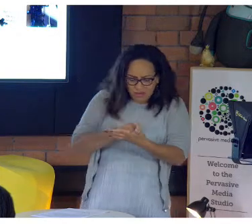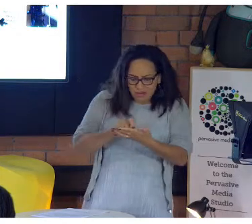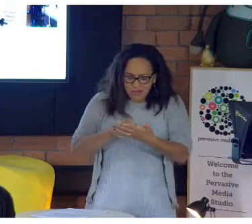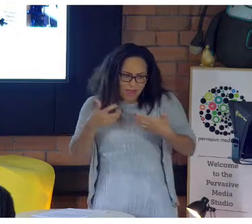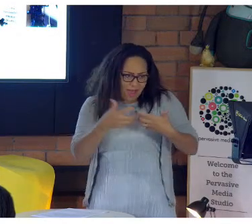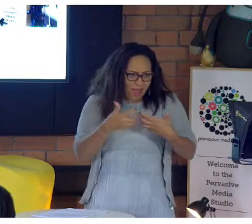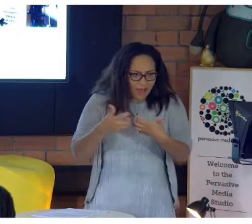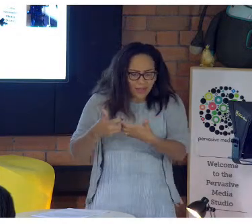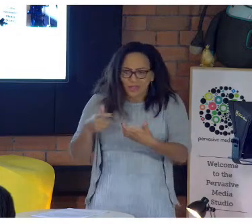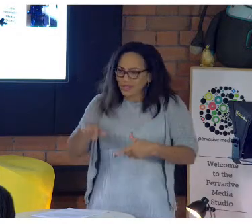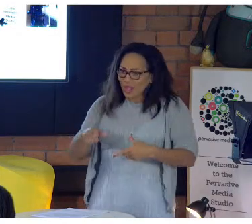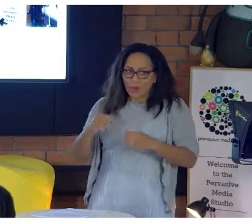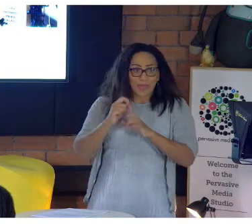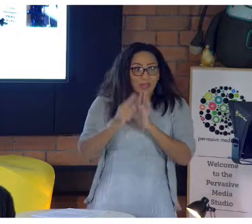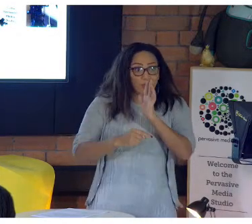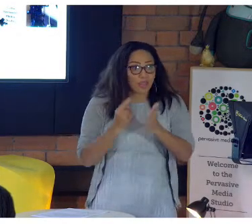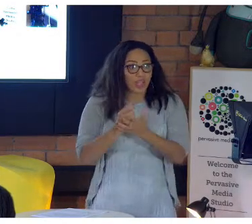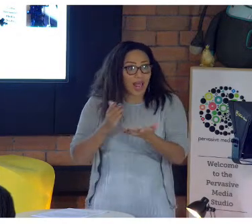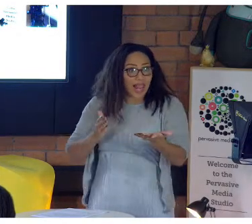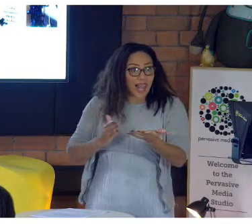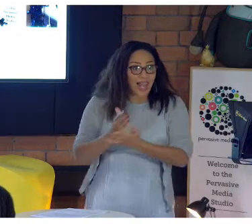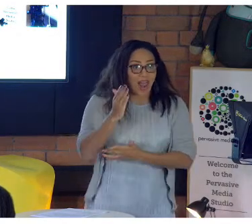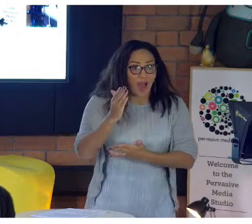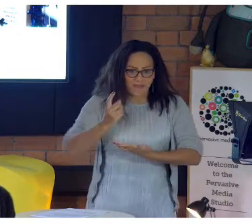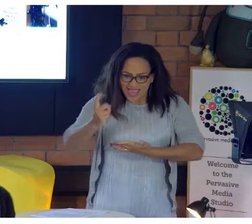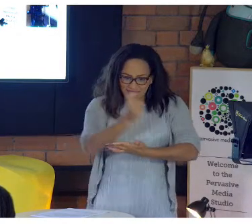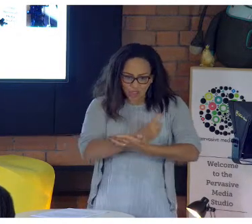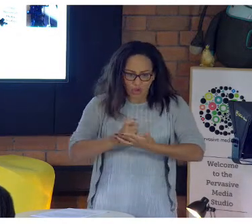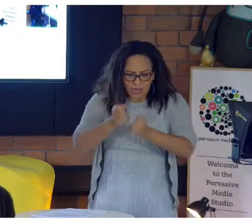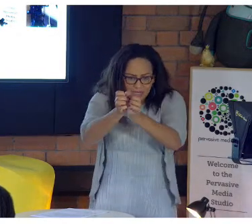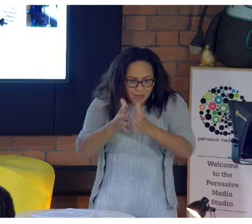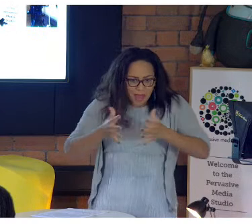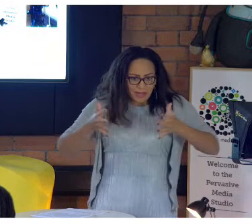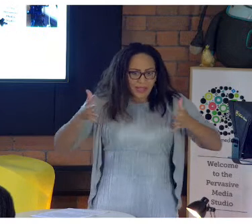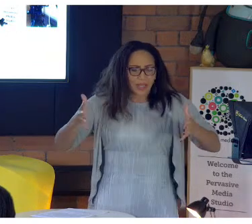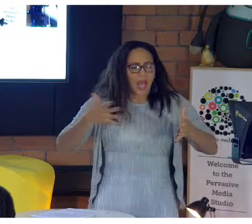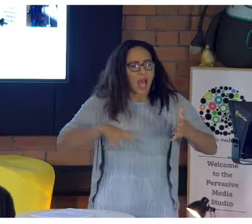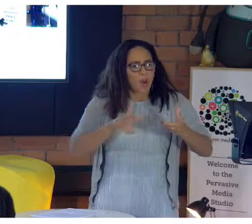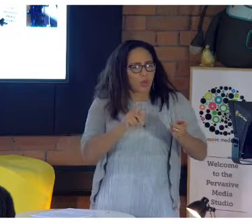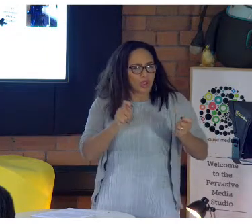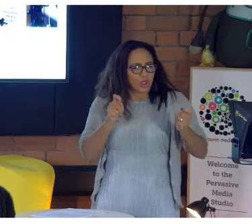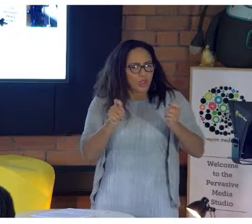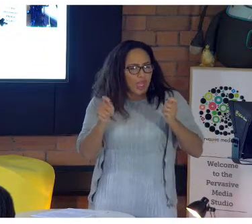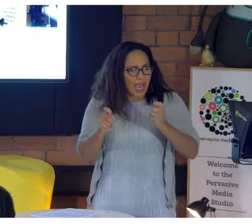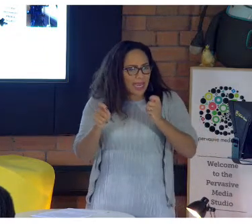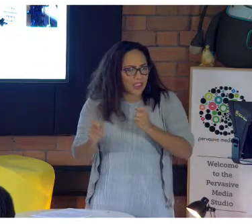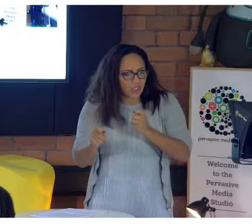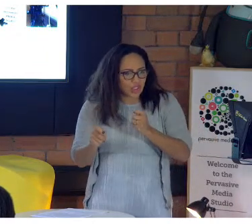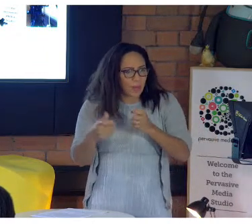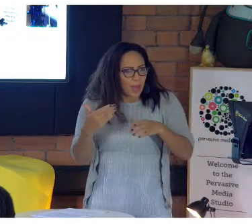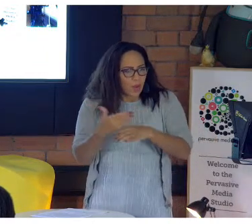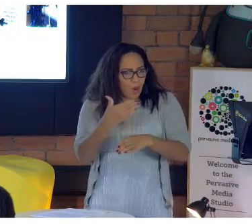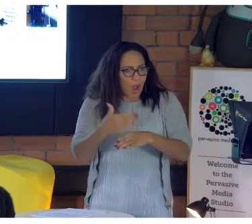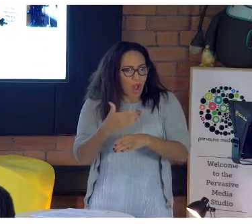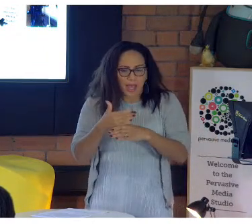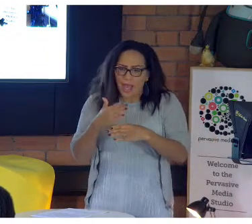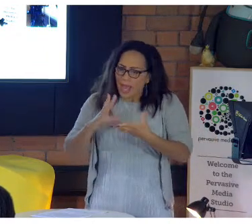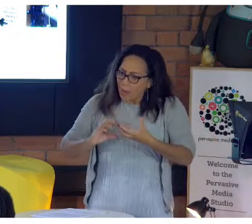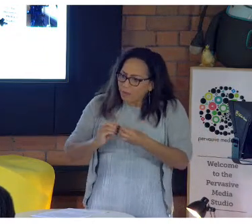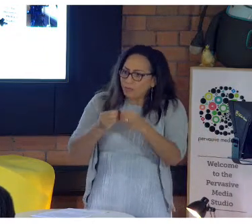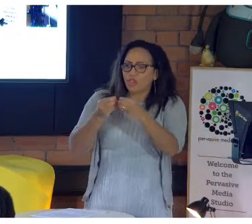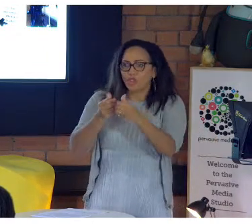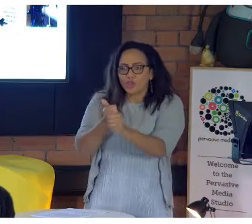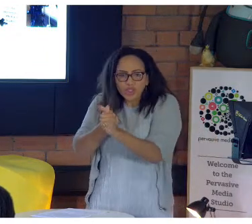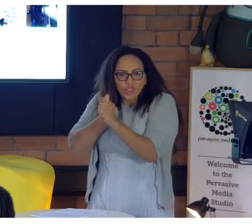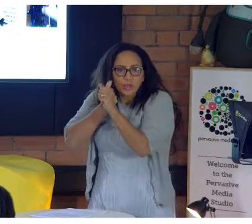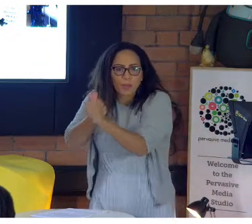Illustration Expanded, was to make a shift in my ability to produce and support stage events, be